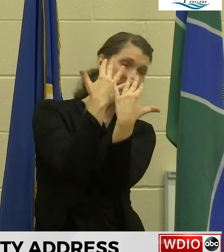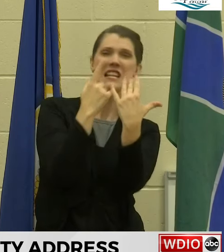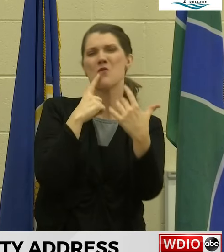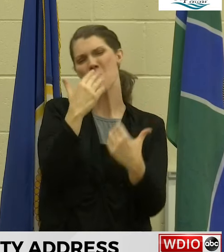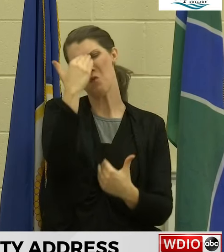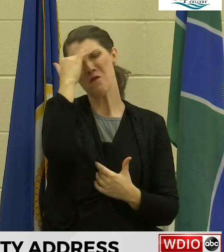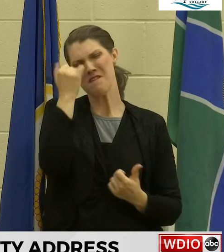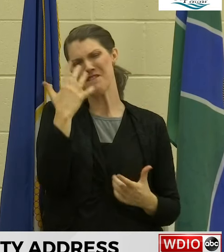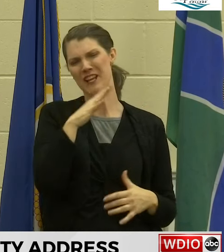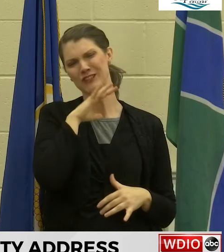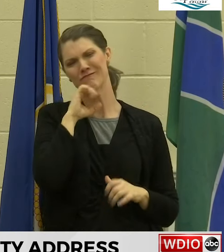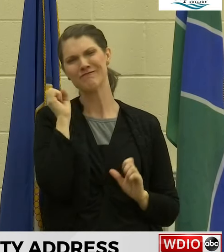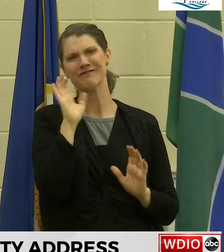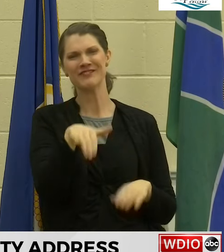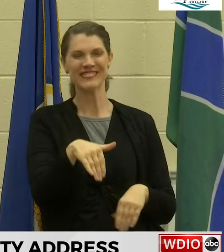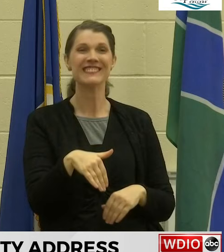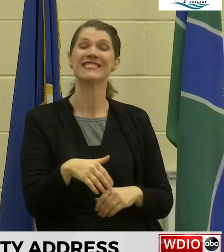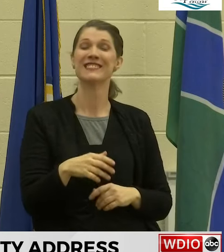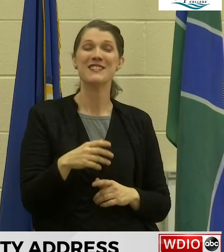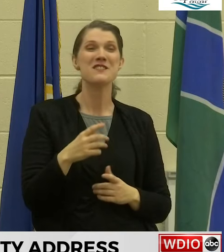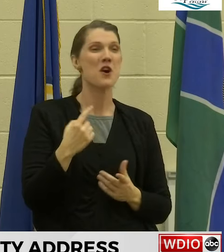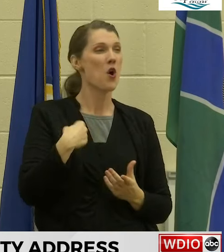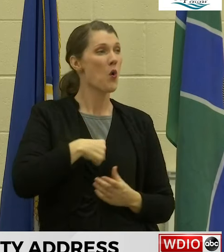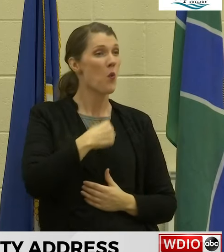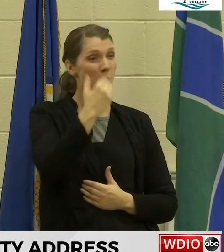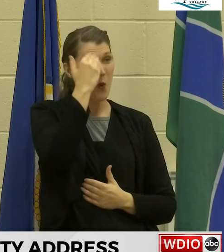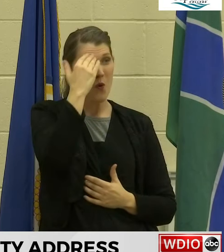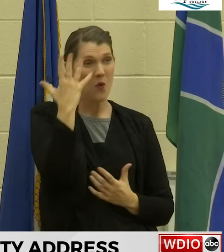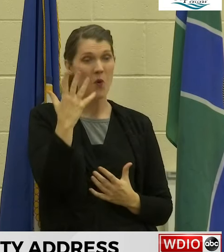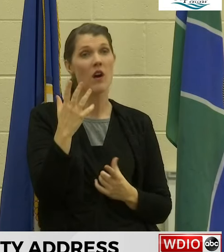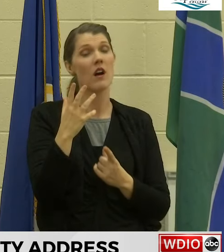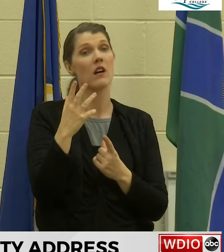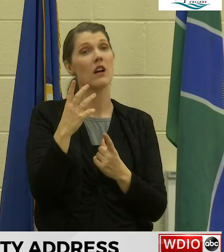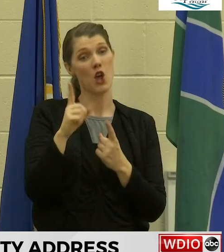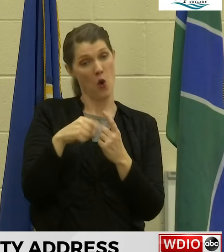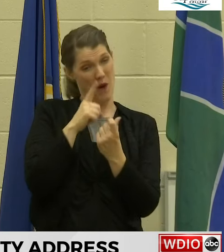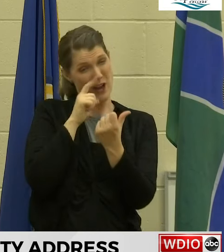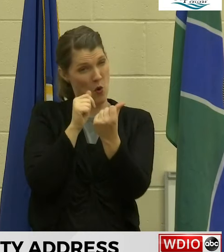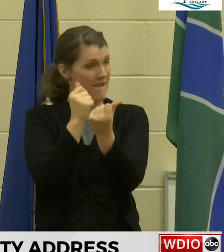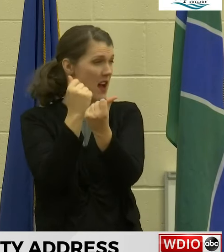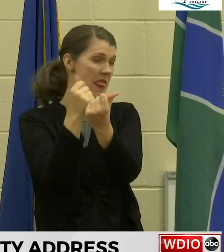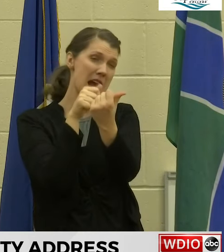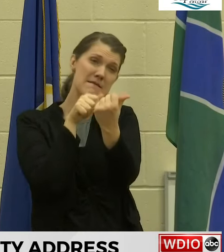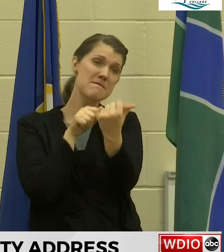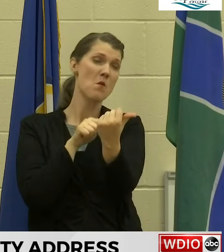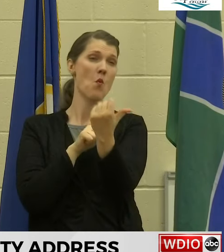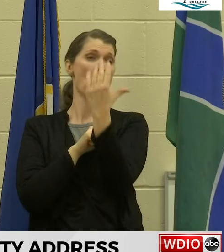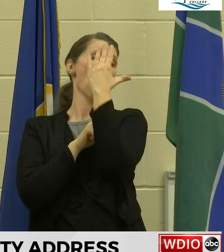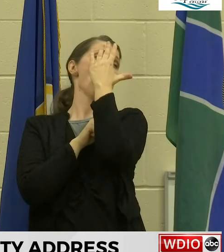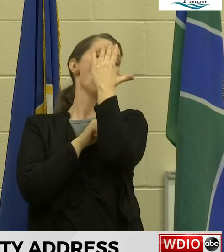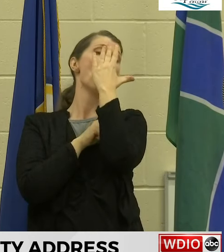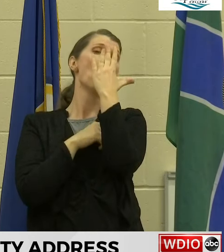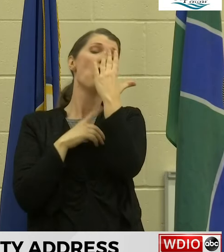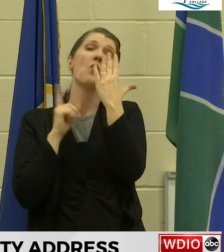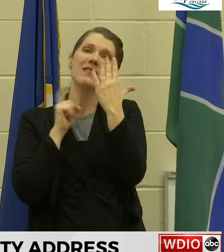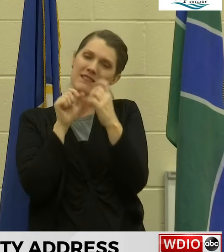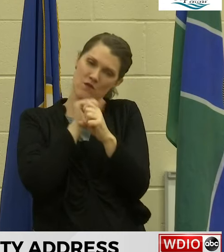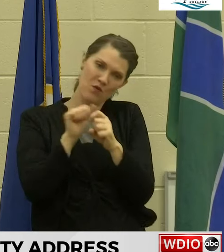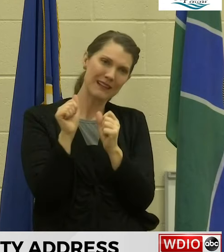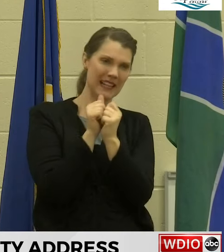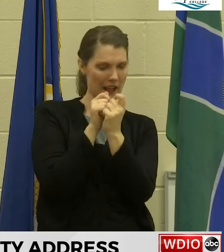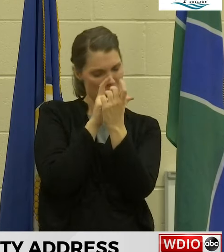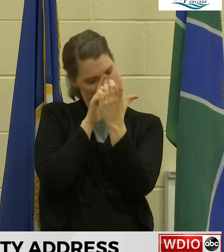wind. And we know that when you hit a headwind, you must work together